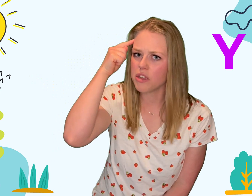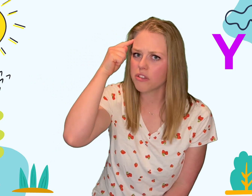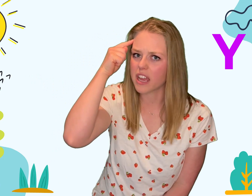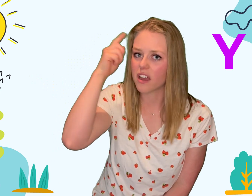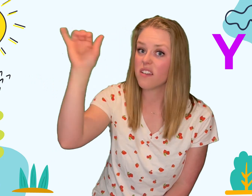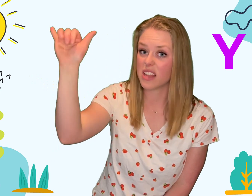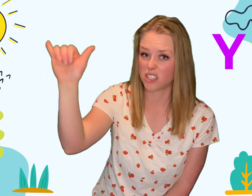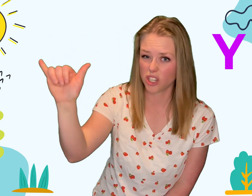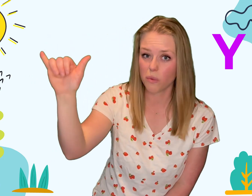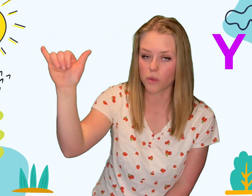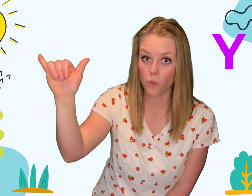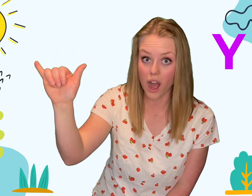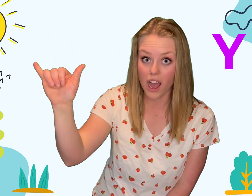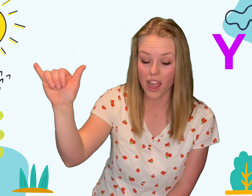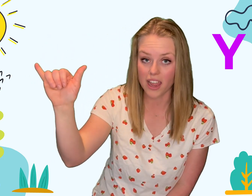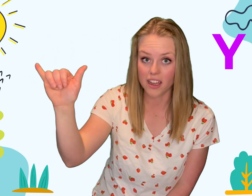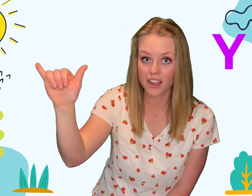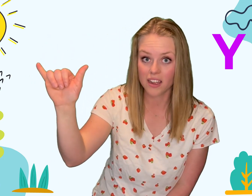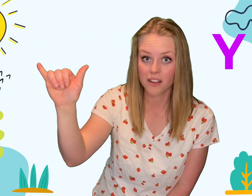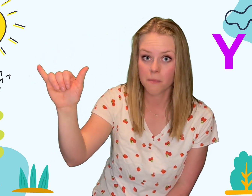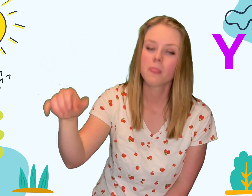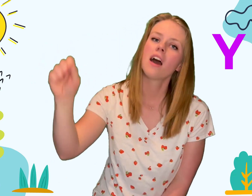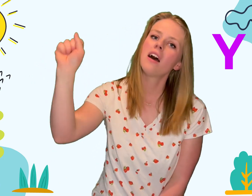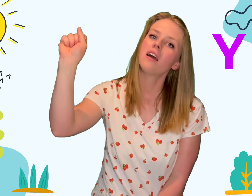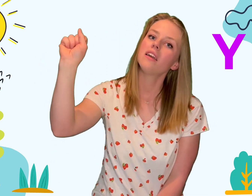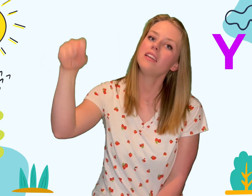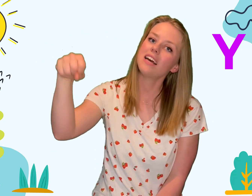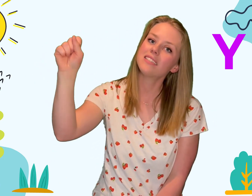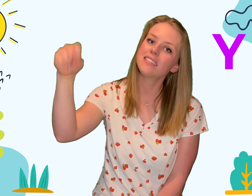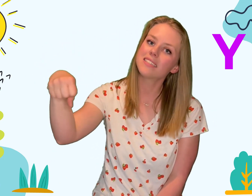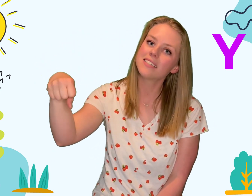think of that start with Y? Yes.